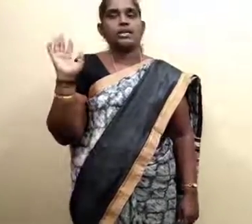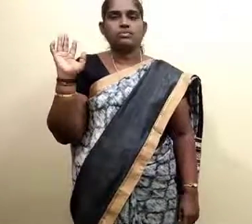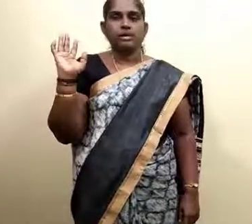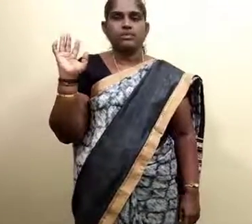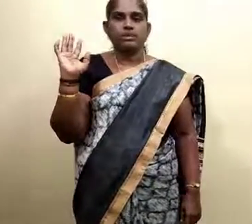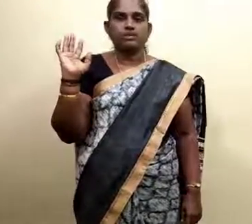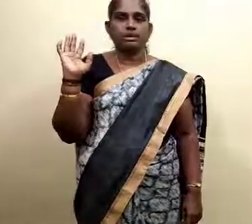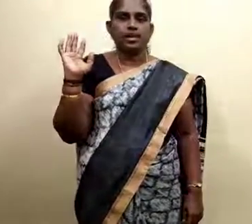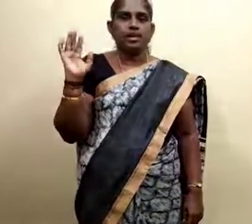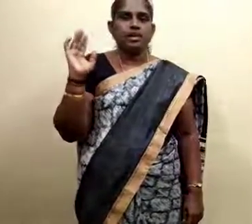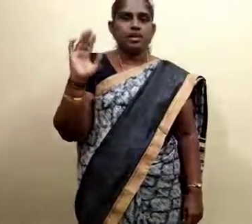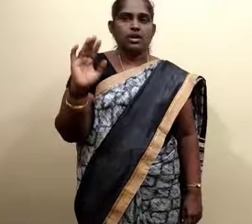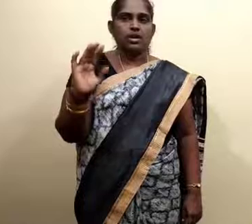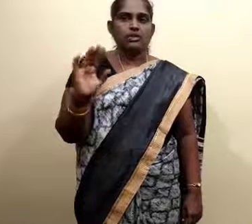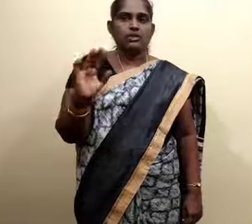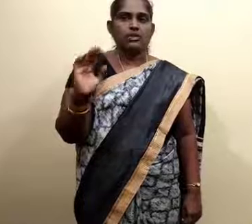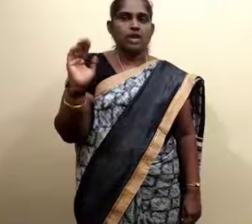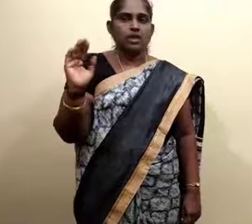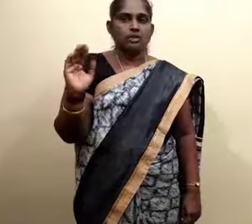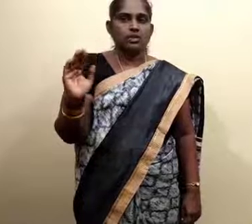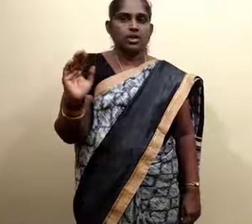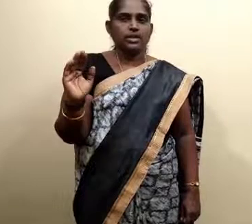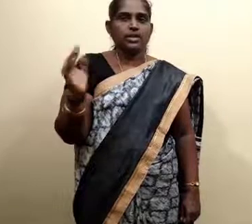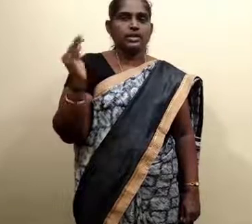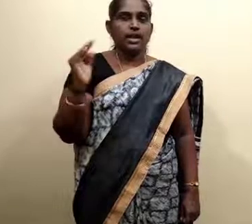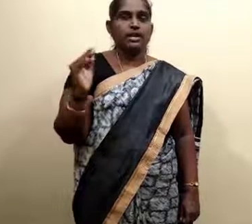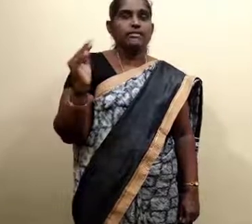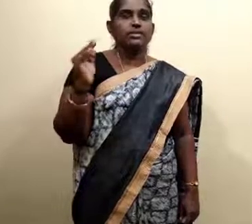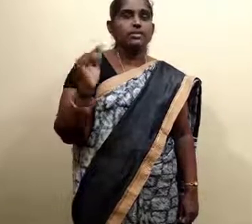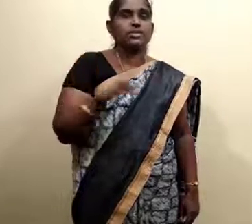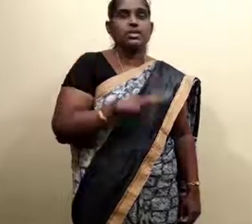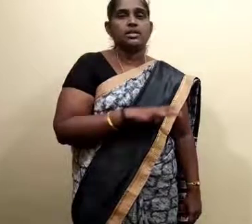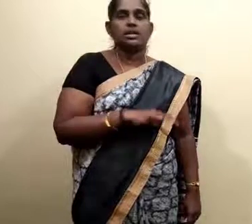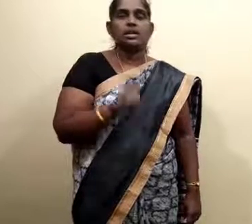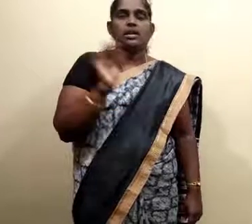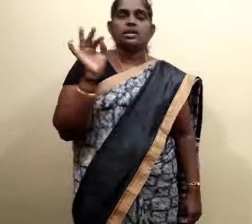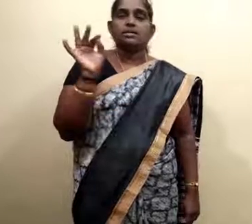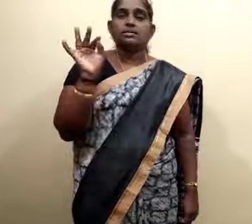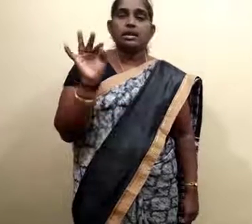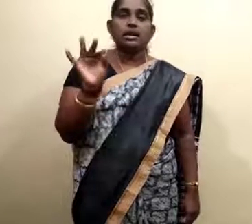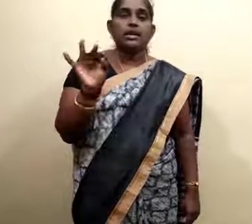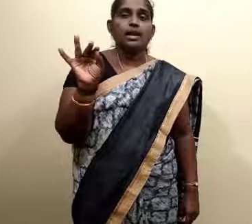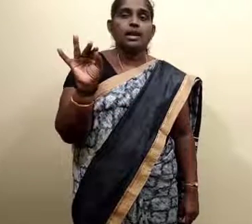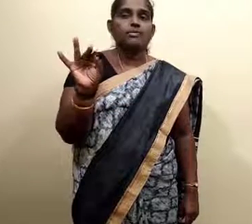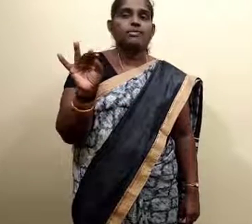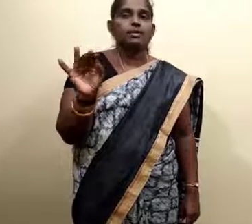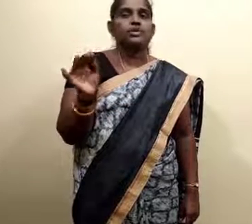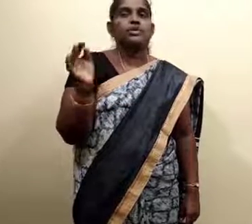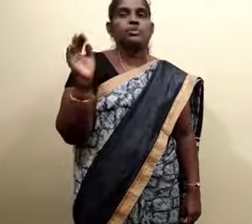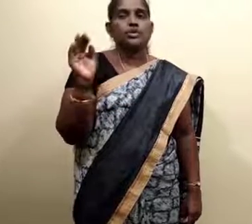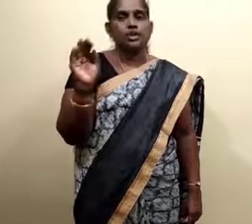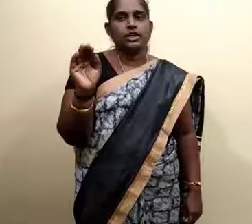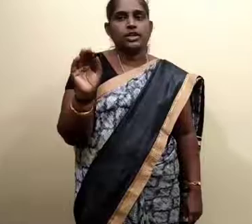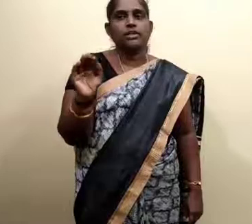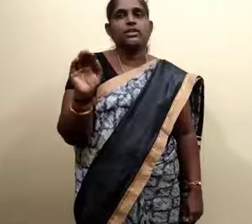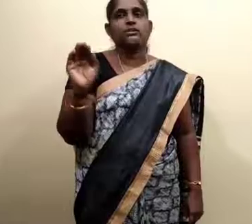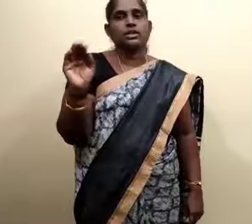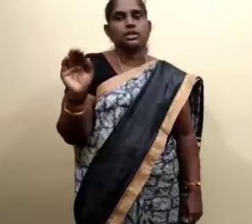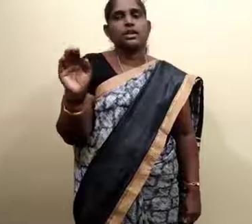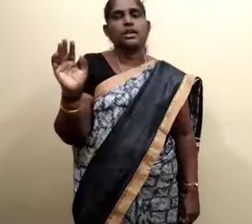class people. Okay, Karl Marx advocated scientific socialism. It is very helpful to protect the working